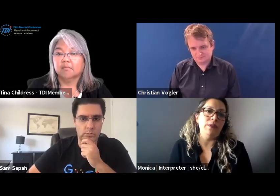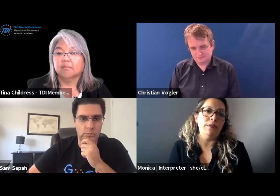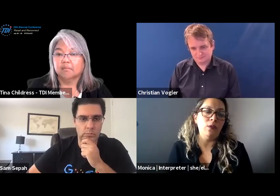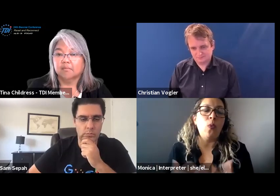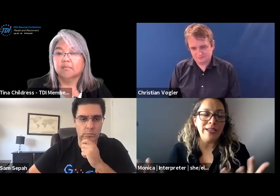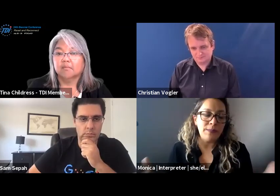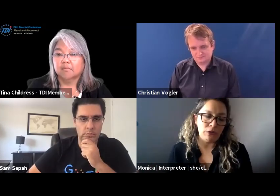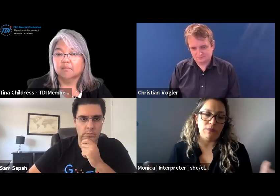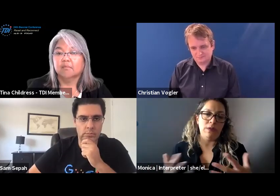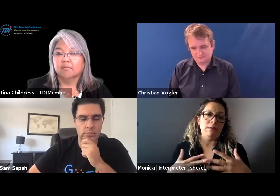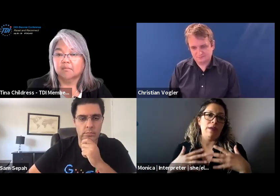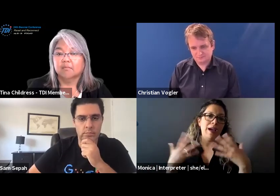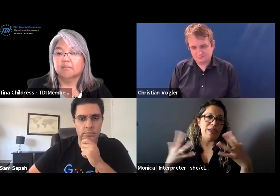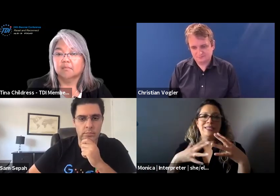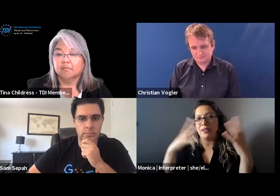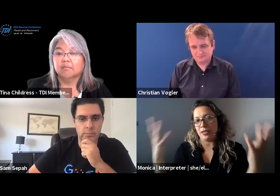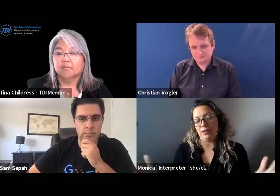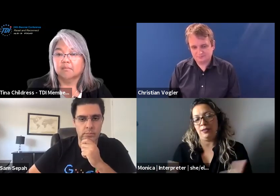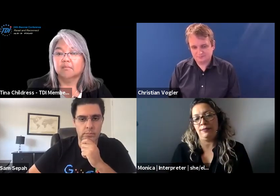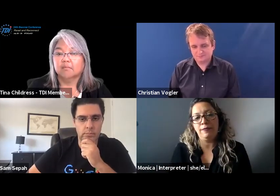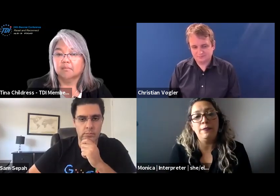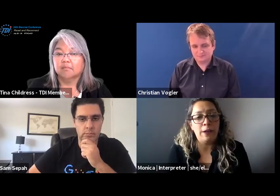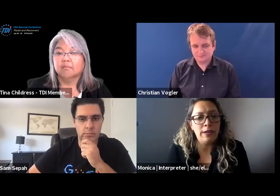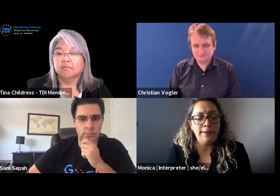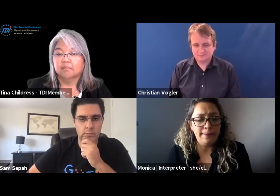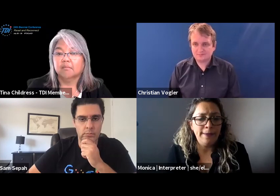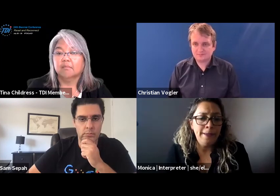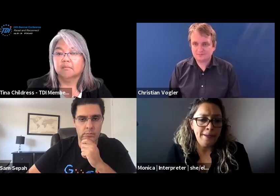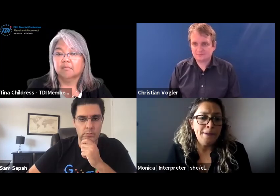the wide spectrum of how the identity is very varied.